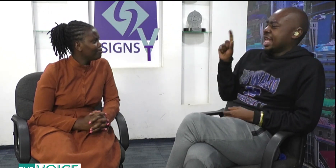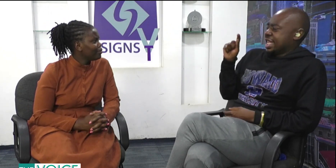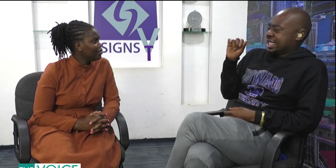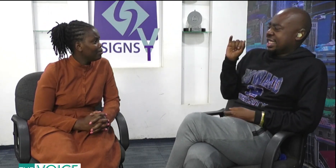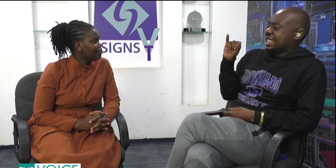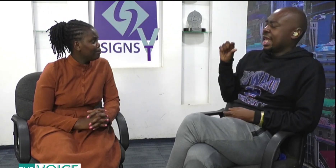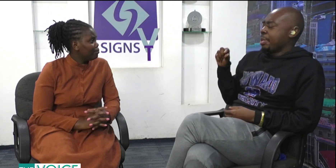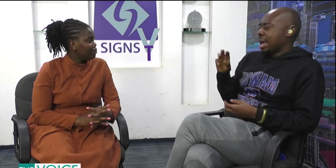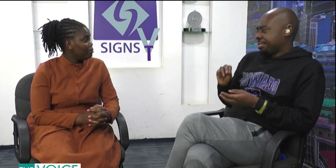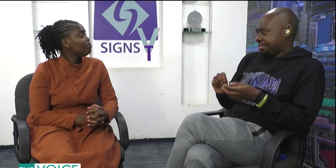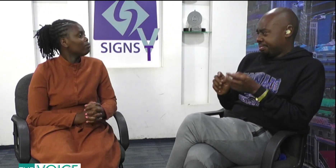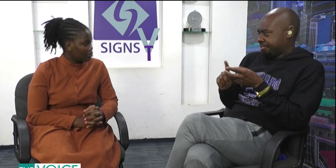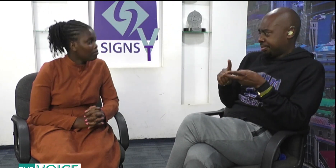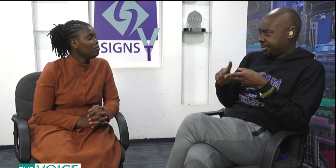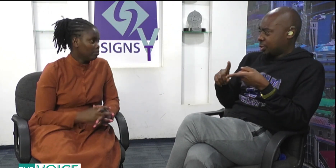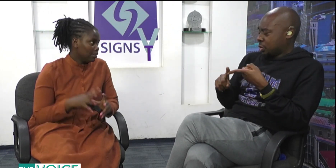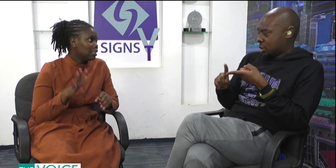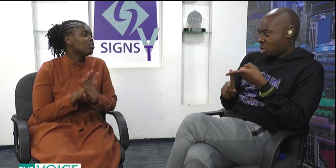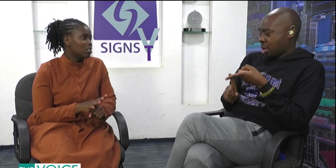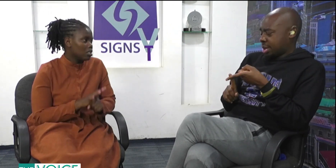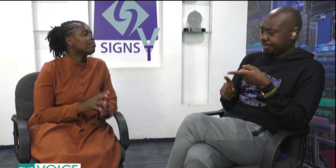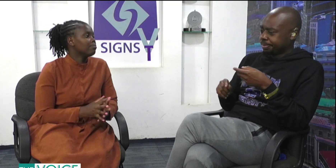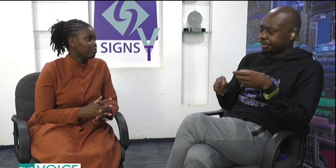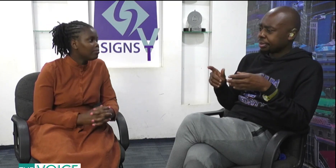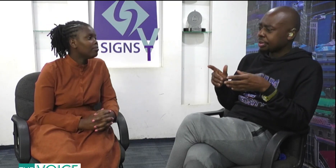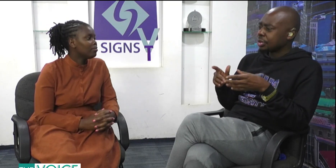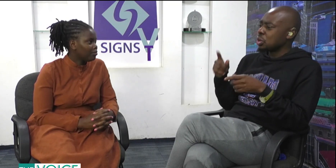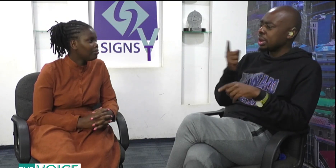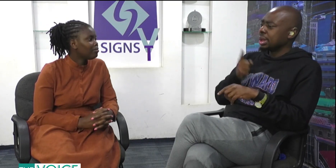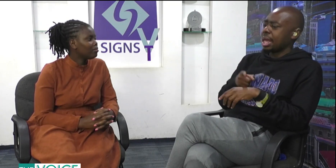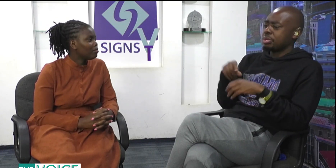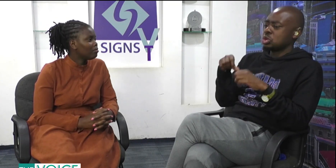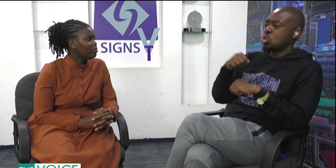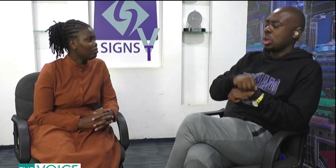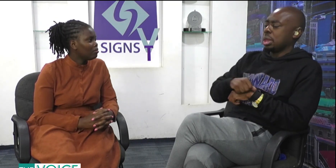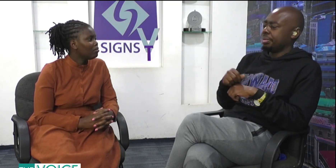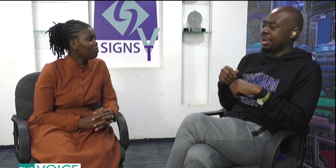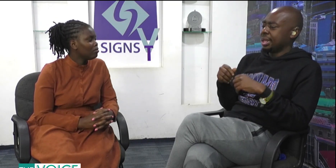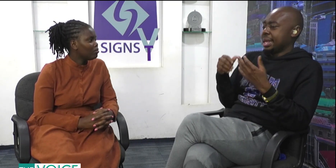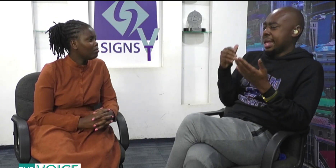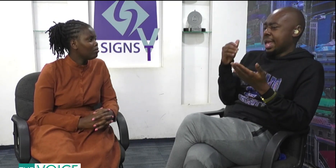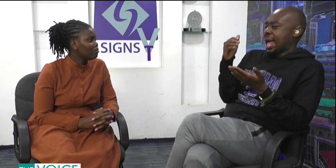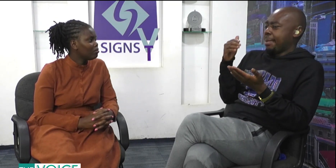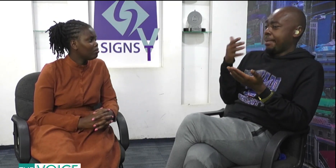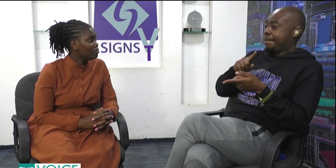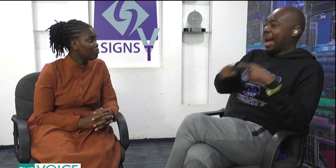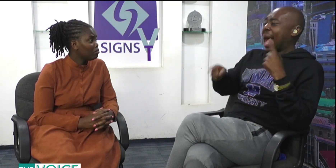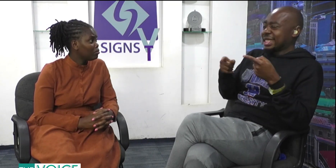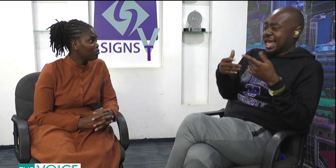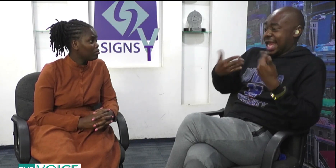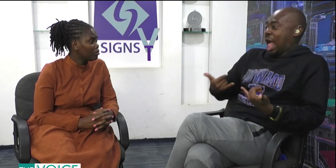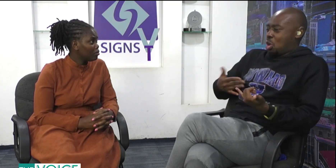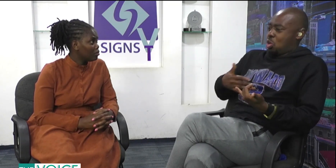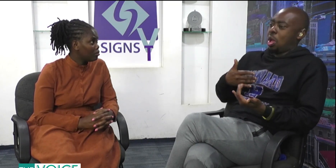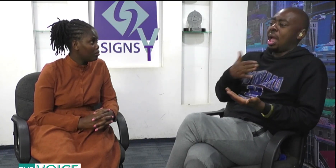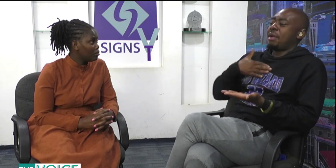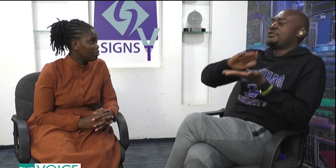Okay. The first one, When I was in school,